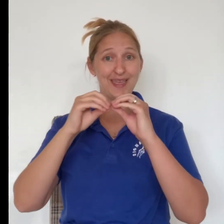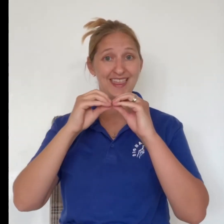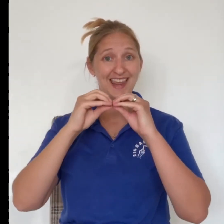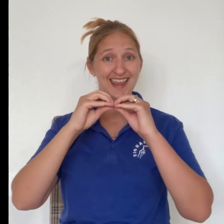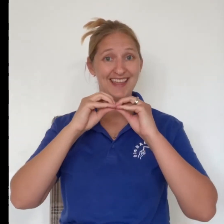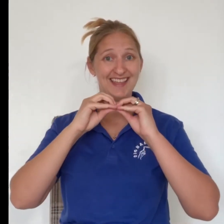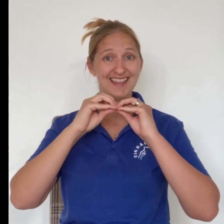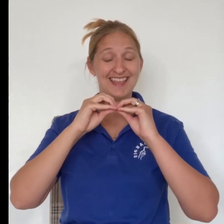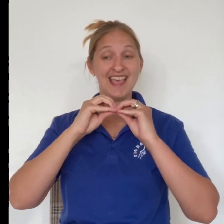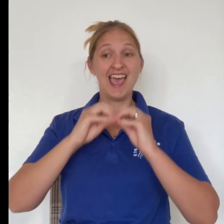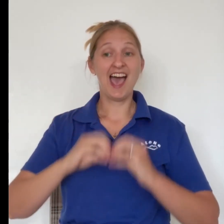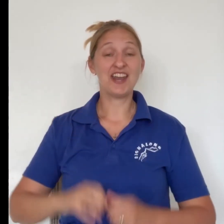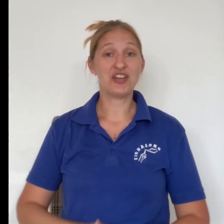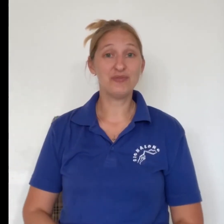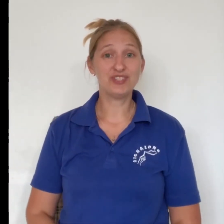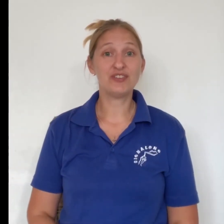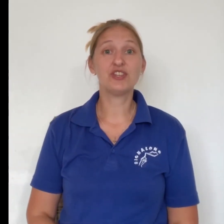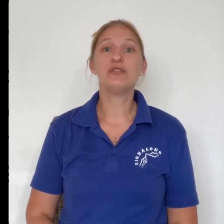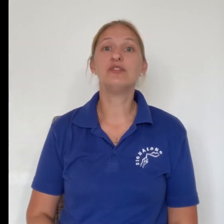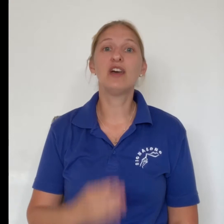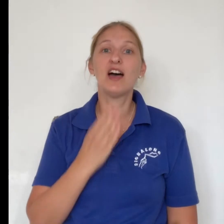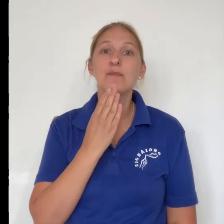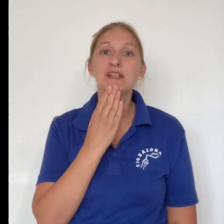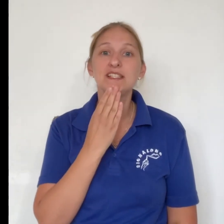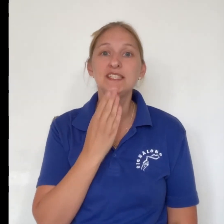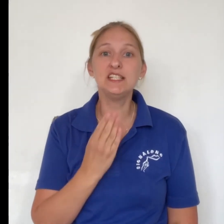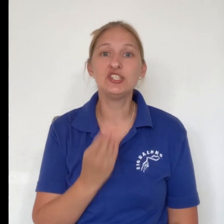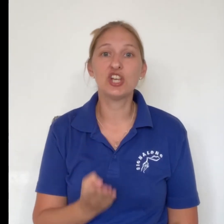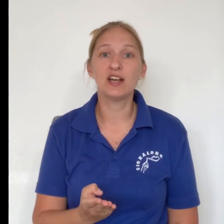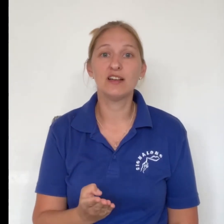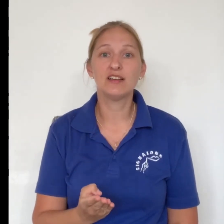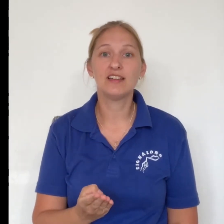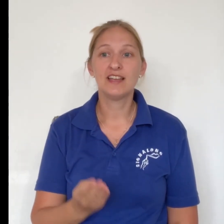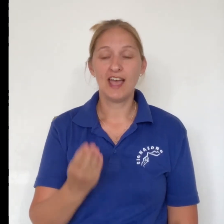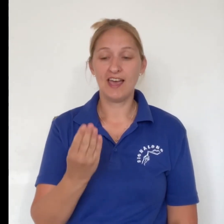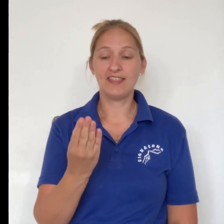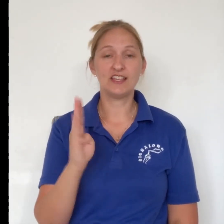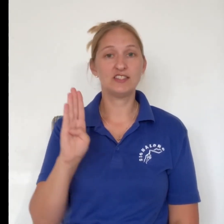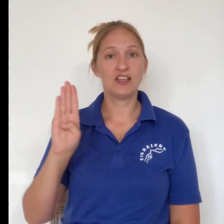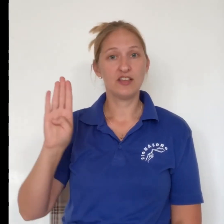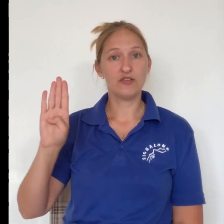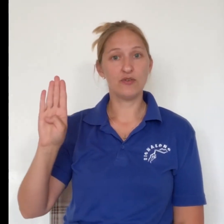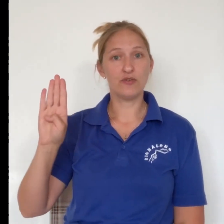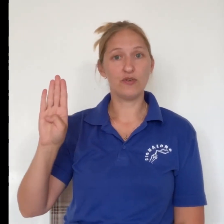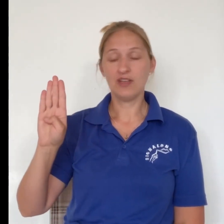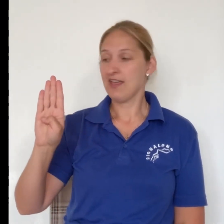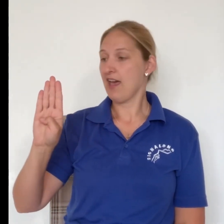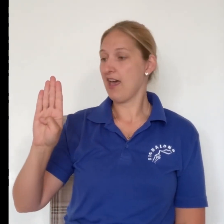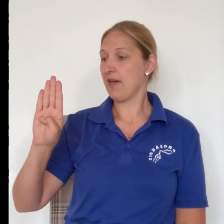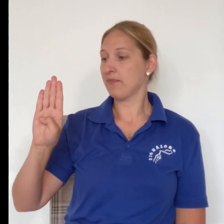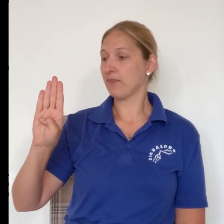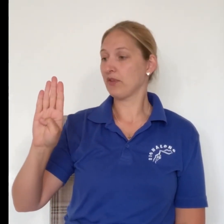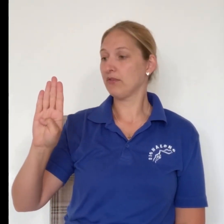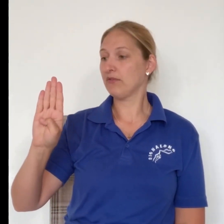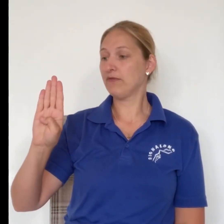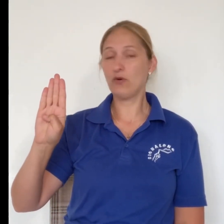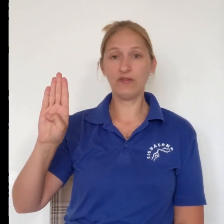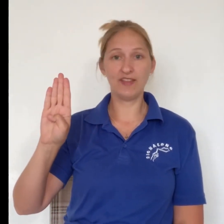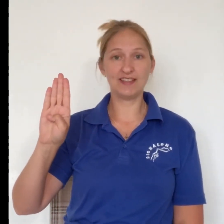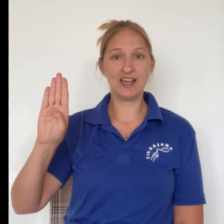Bethany. And I also showed you that I'm a teacher, and that's your 4 fingers up